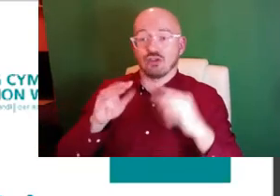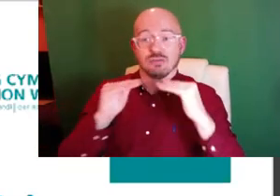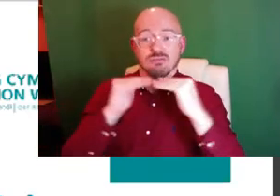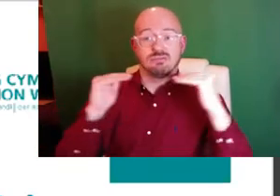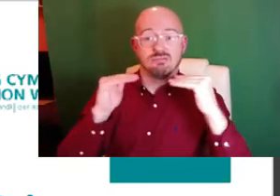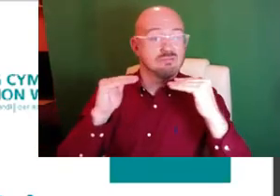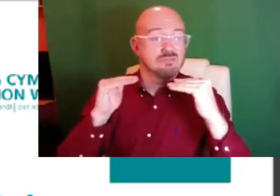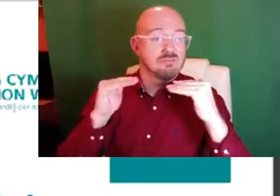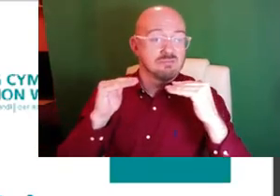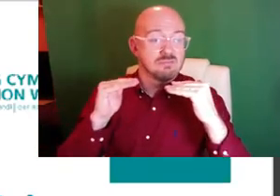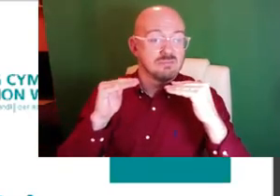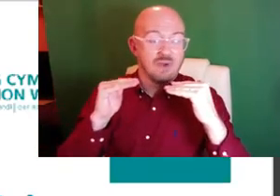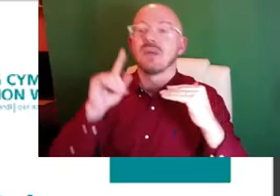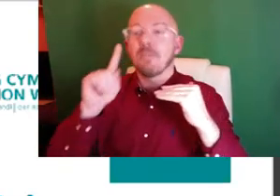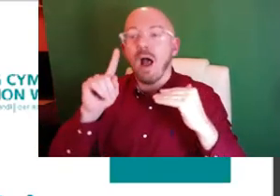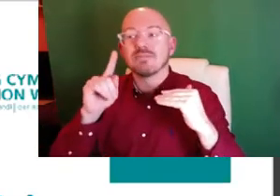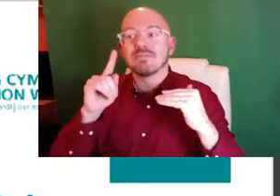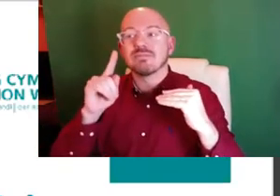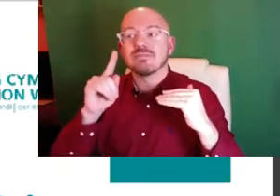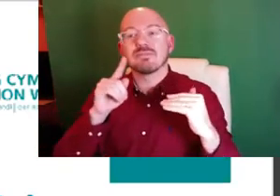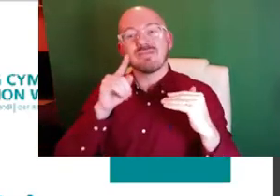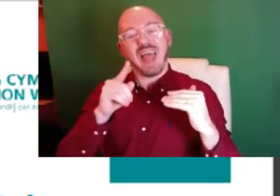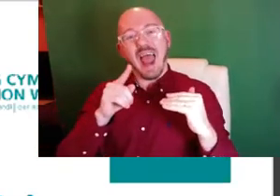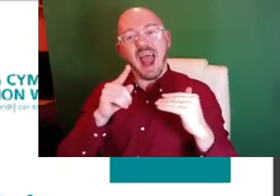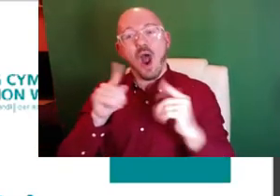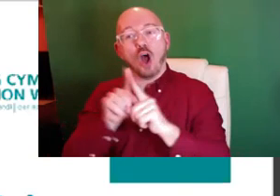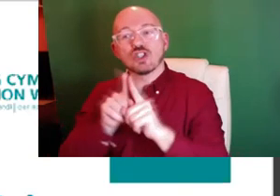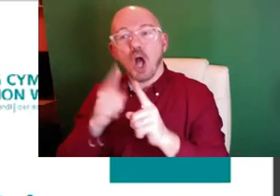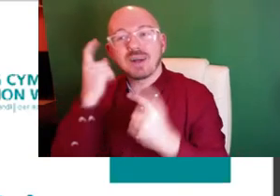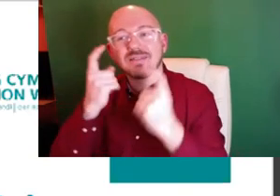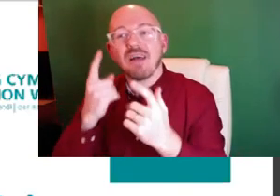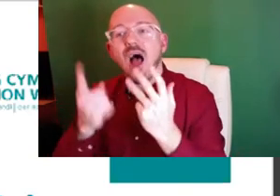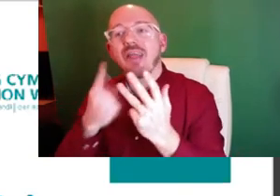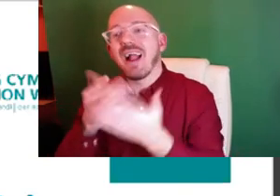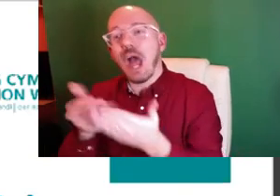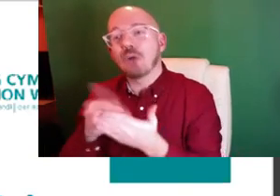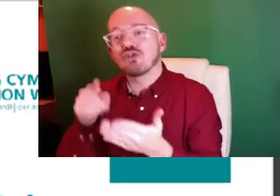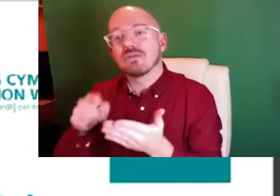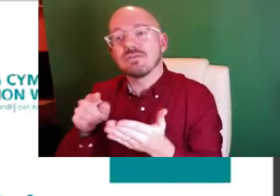So as I was saying, English and Welsh are treated equally in the curriculum,